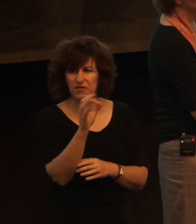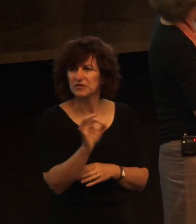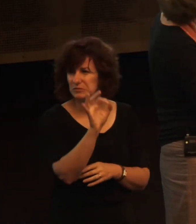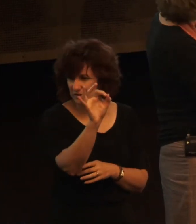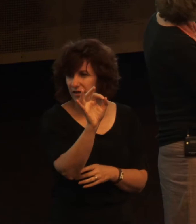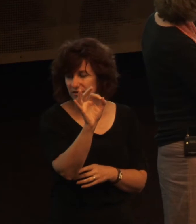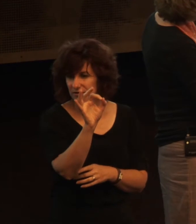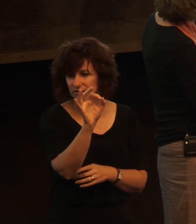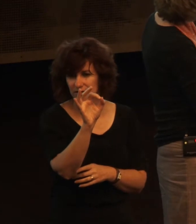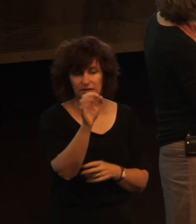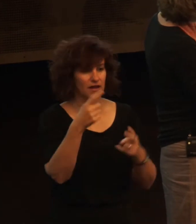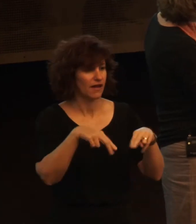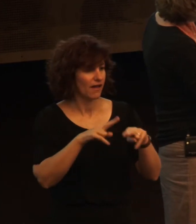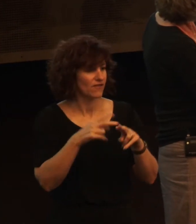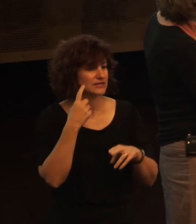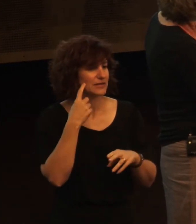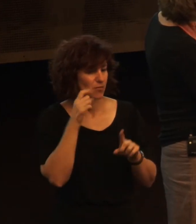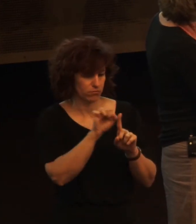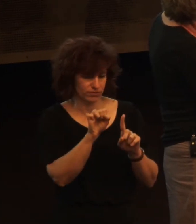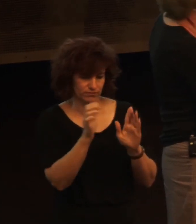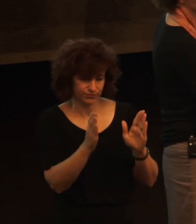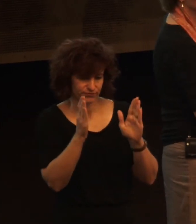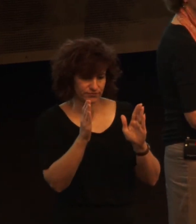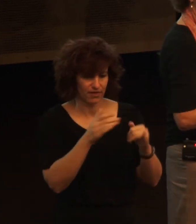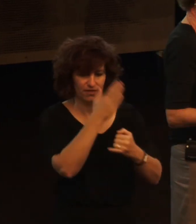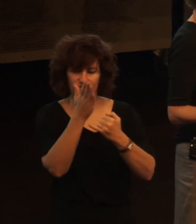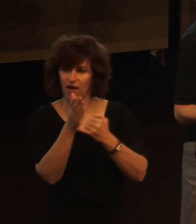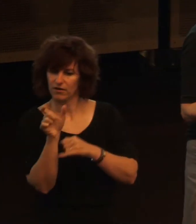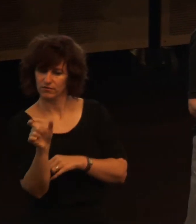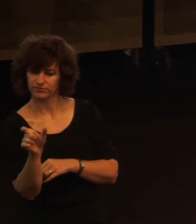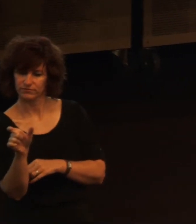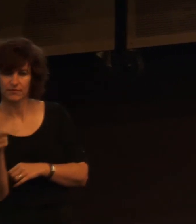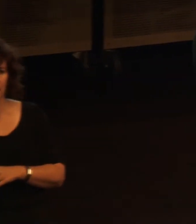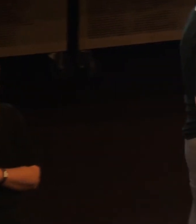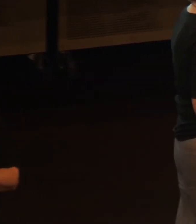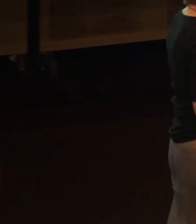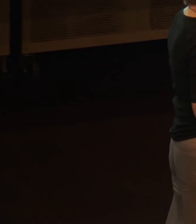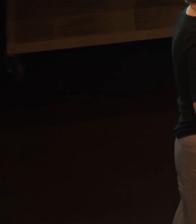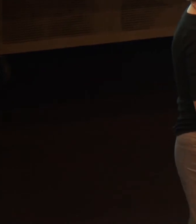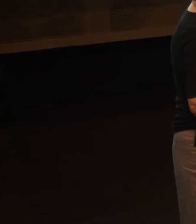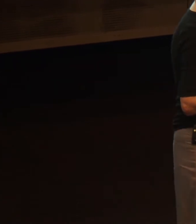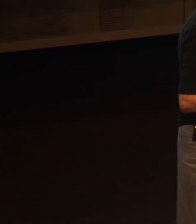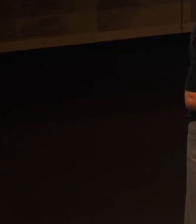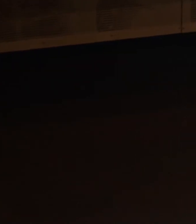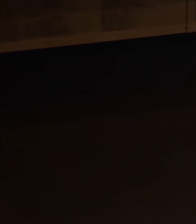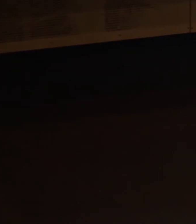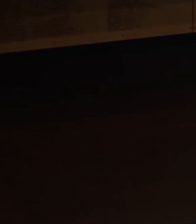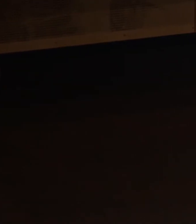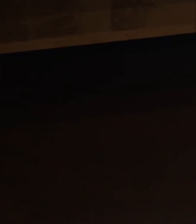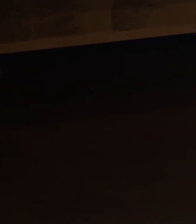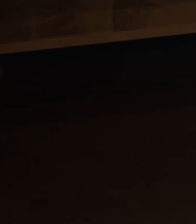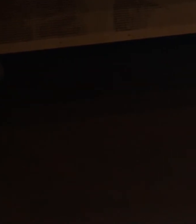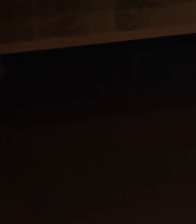50%, whereas in the simple case, in utterance final position, they're about 80%, which is actually quite similar to